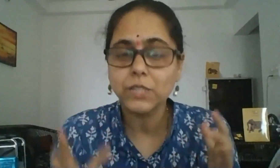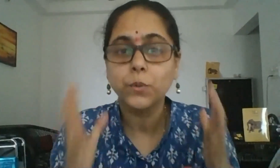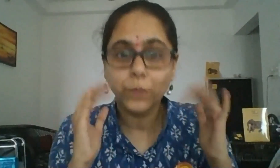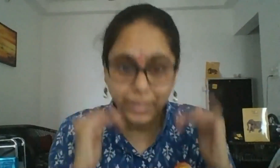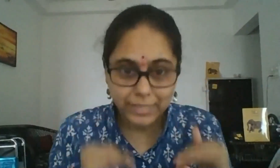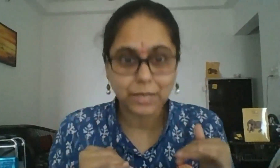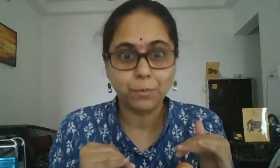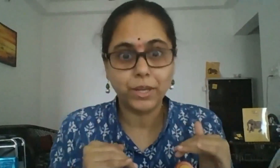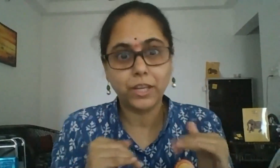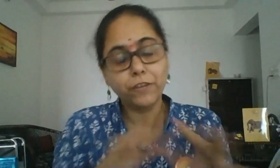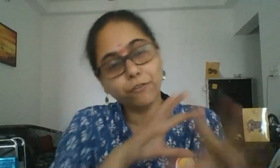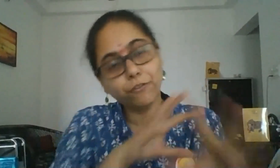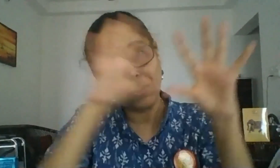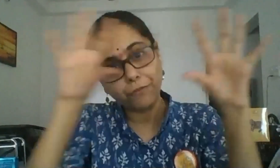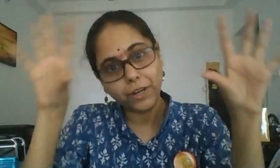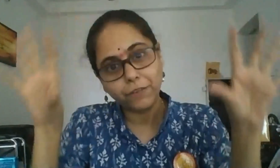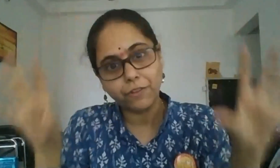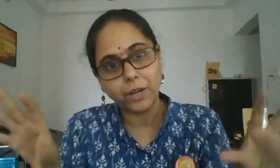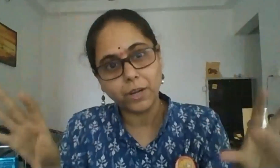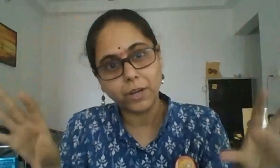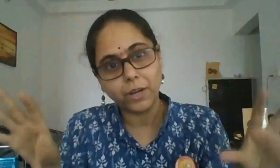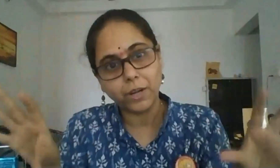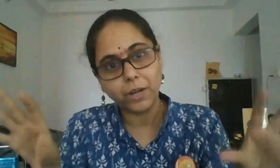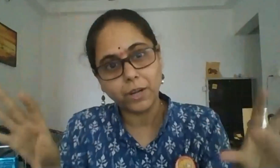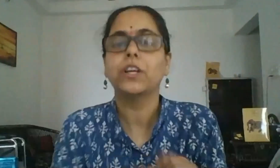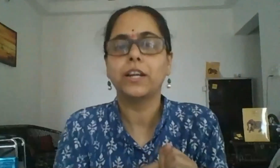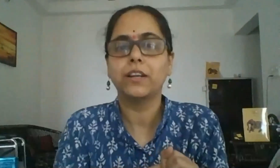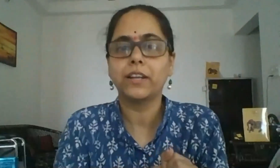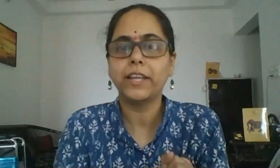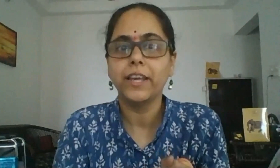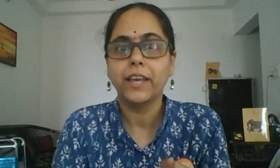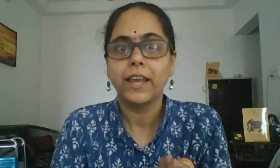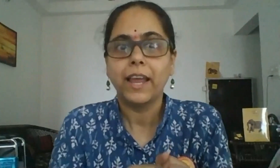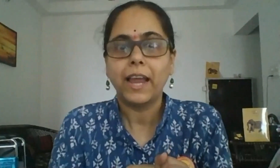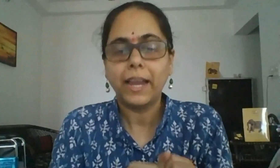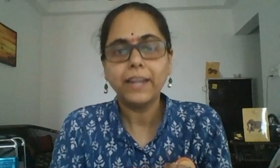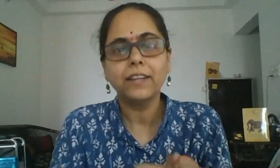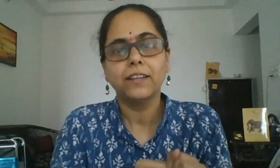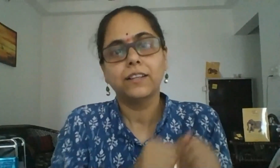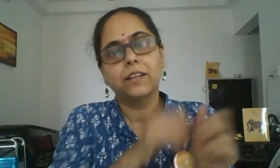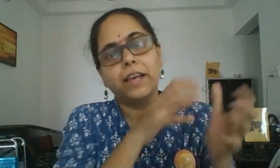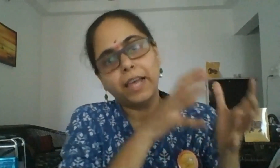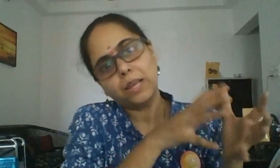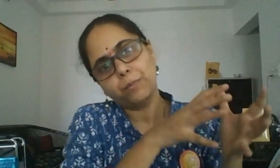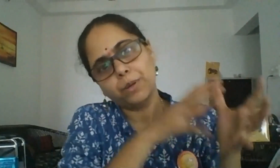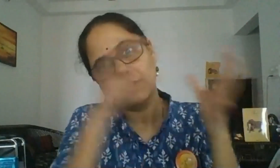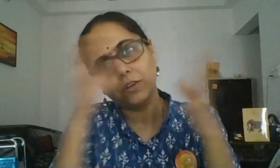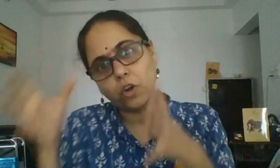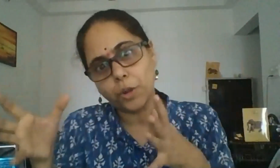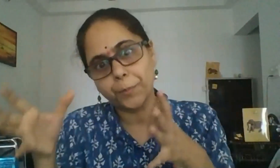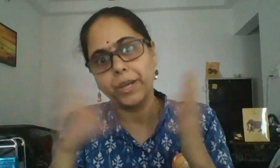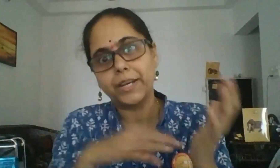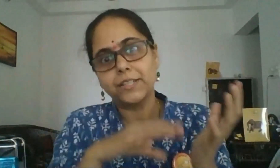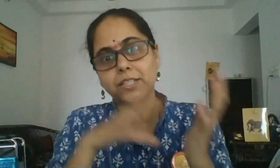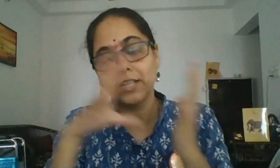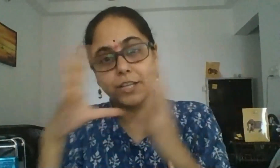with disability from different parts of the country and help corporates,